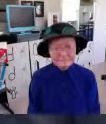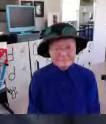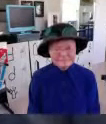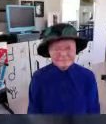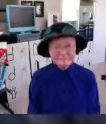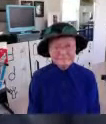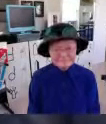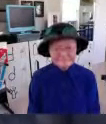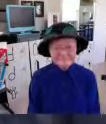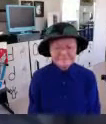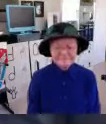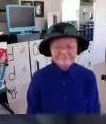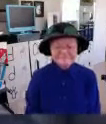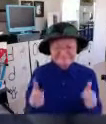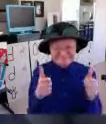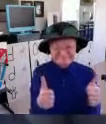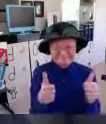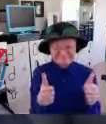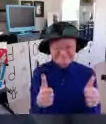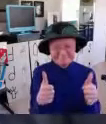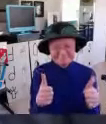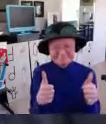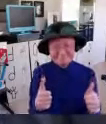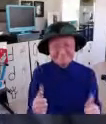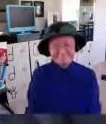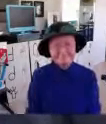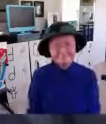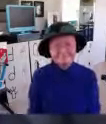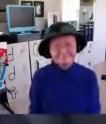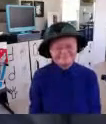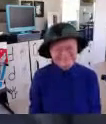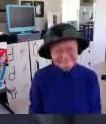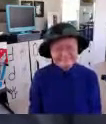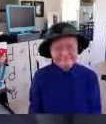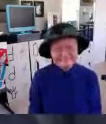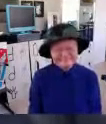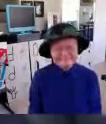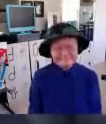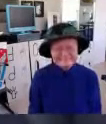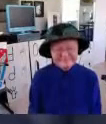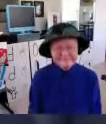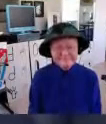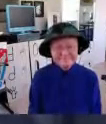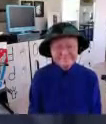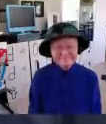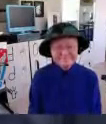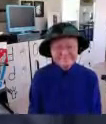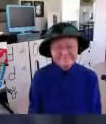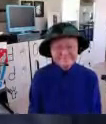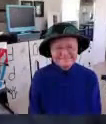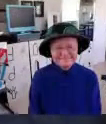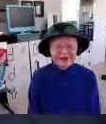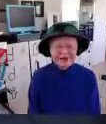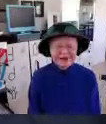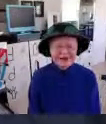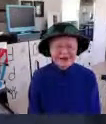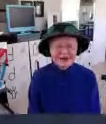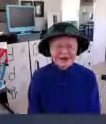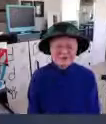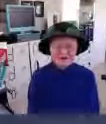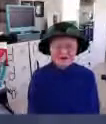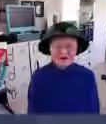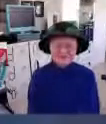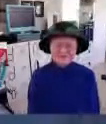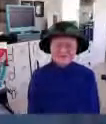worked together really nice, and it's a very exciting project, and I look forward to it going on and on. Yes, I do too, Rachel.